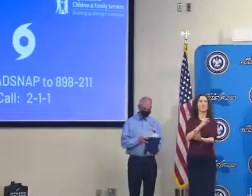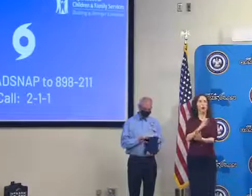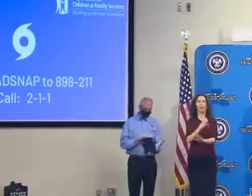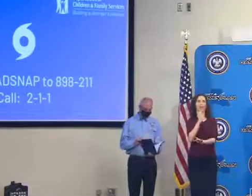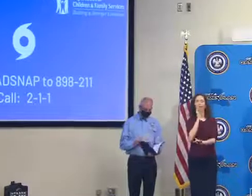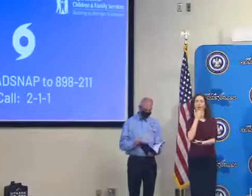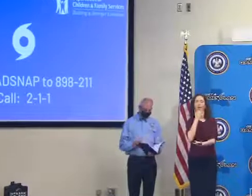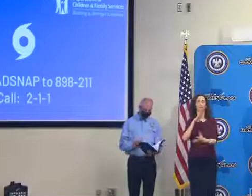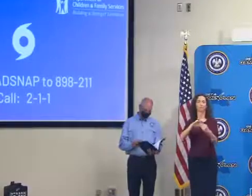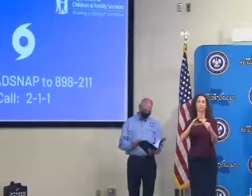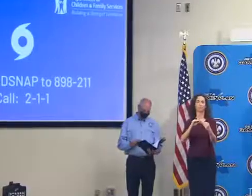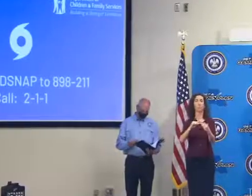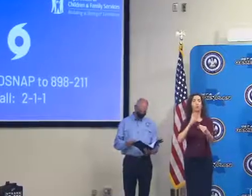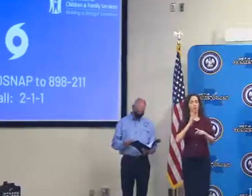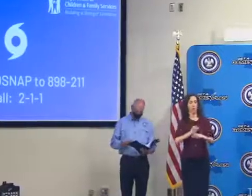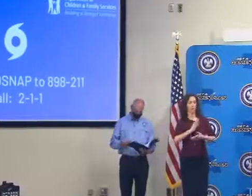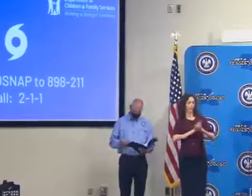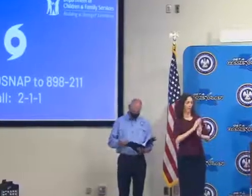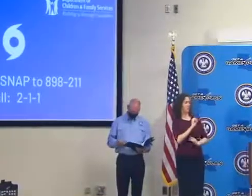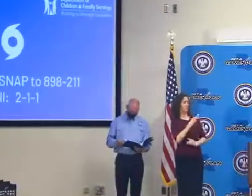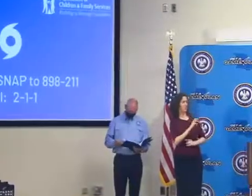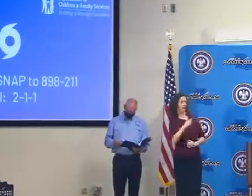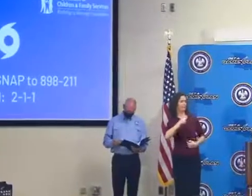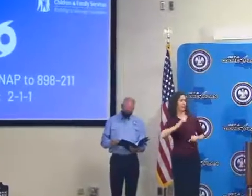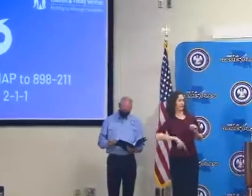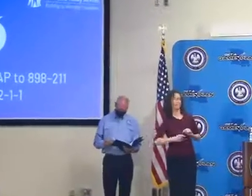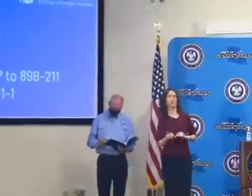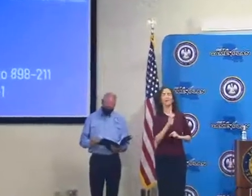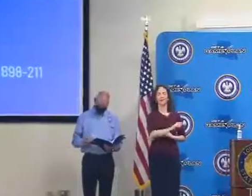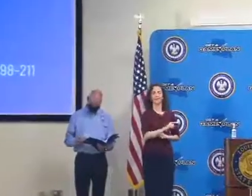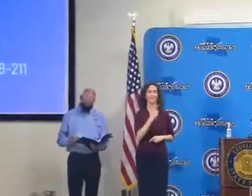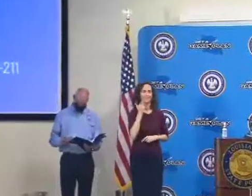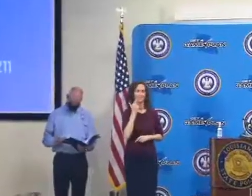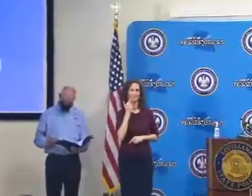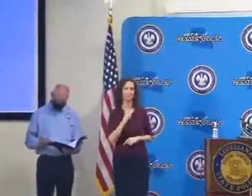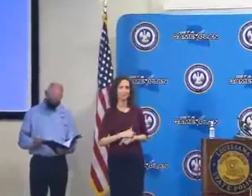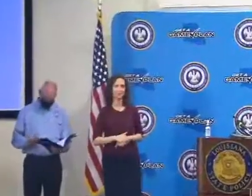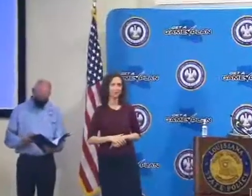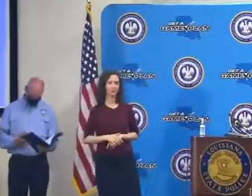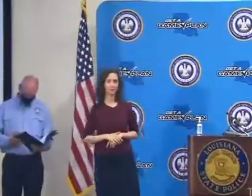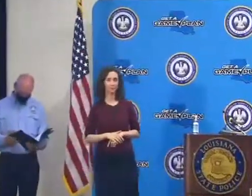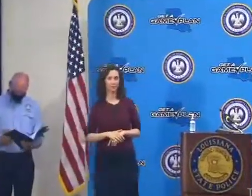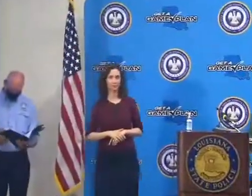Wilson. It would be hard for me to be Sean, but there you go.